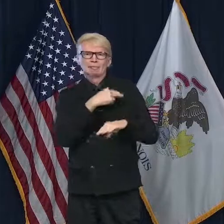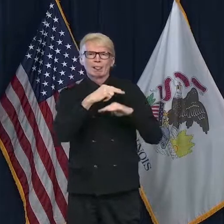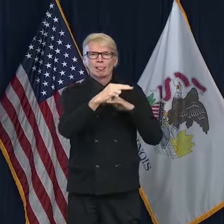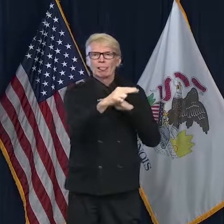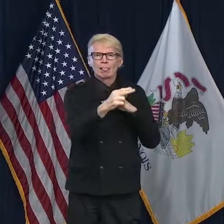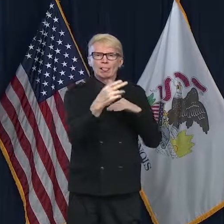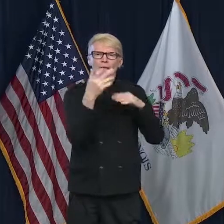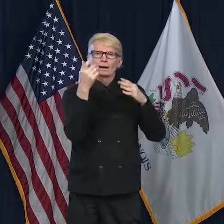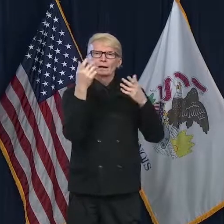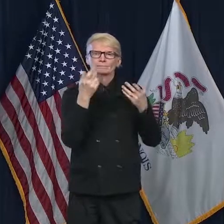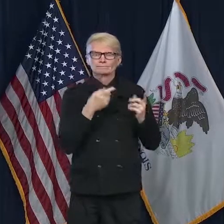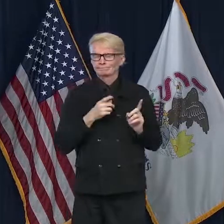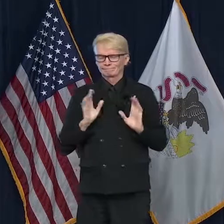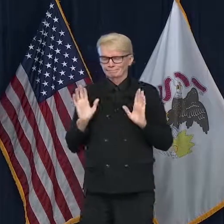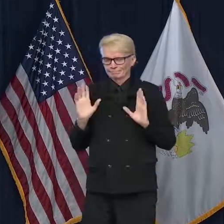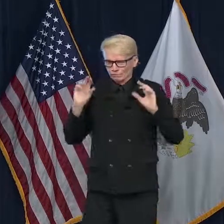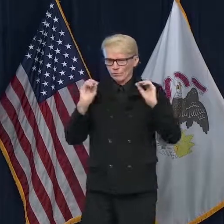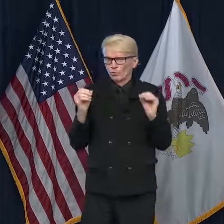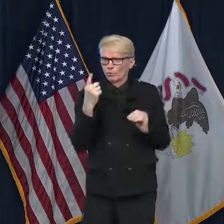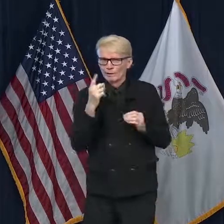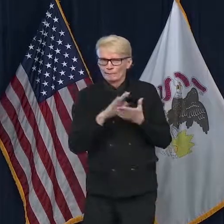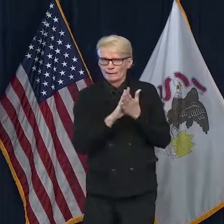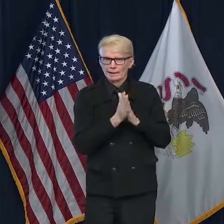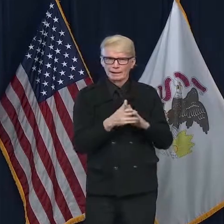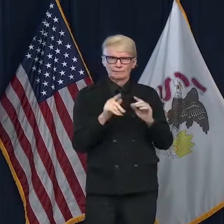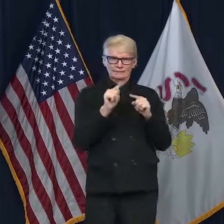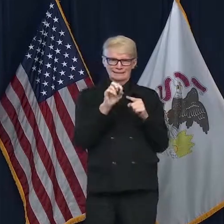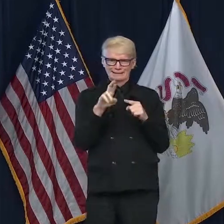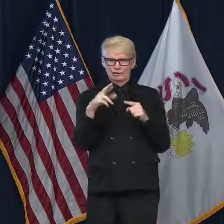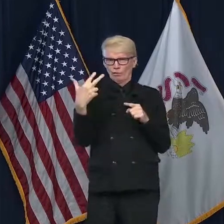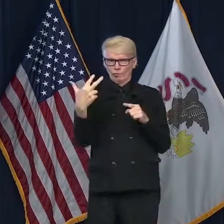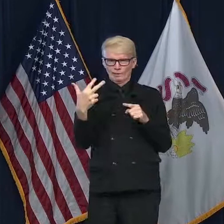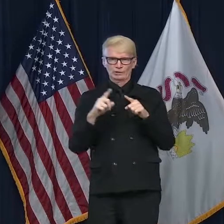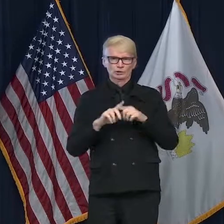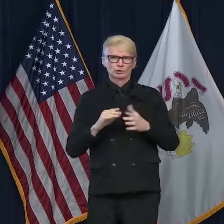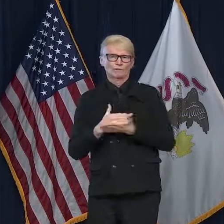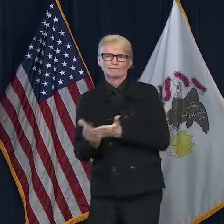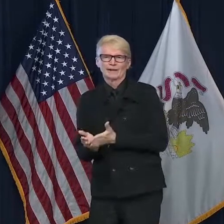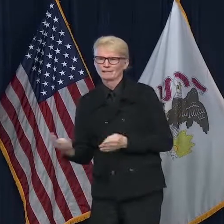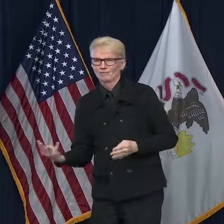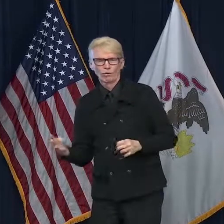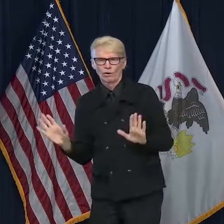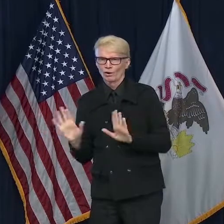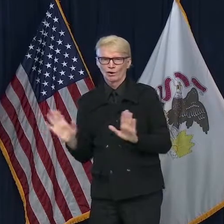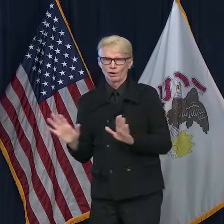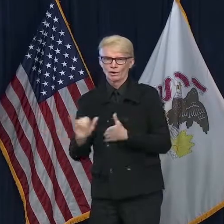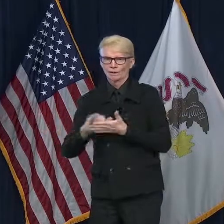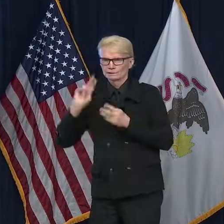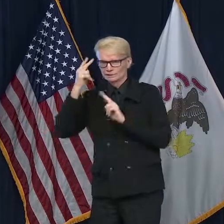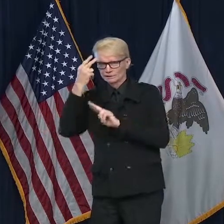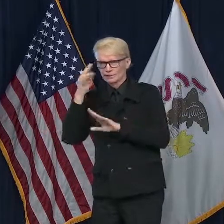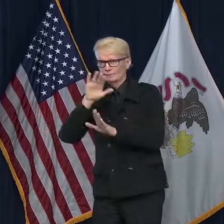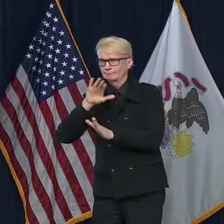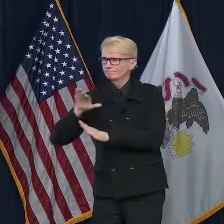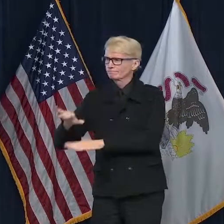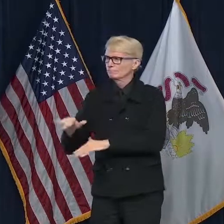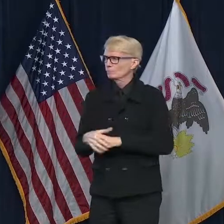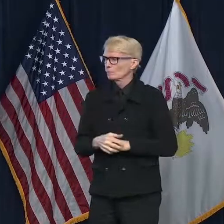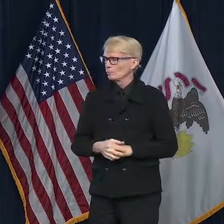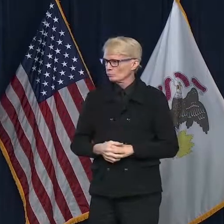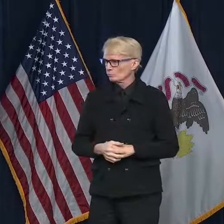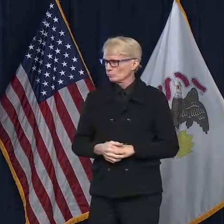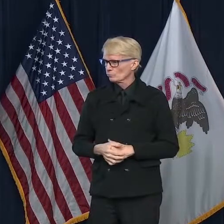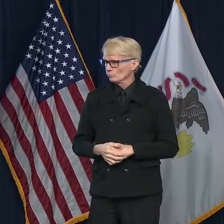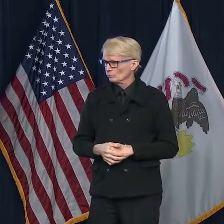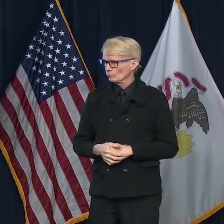entity, no region went from Tier 3 to Phase 4. That's not correct. And then the second part of the question? Can you explain how the